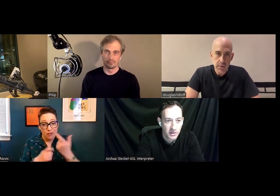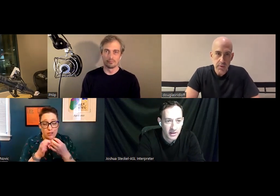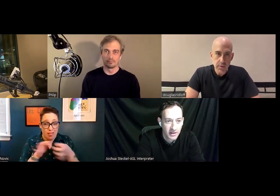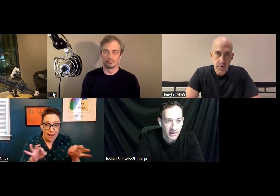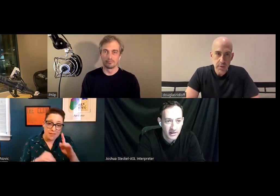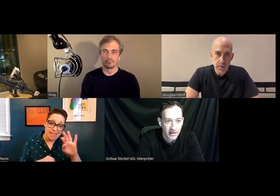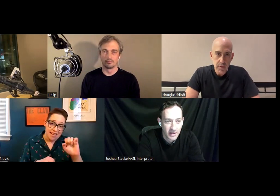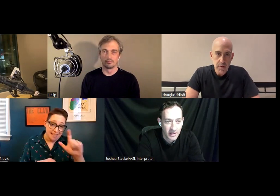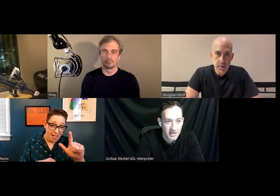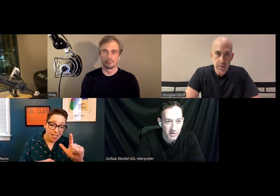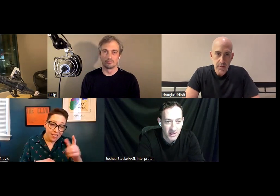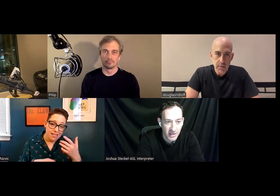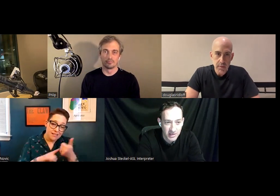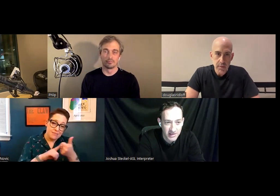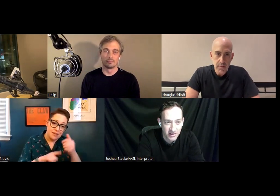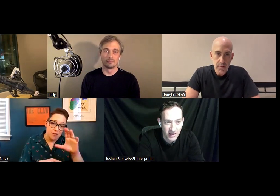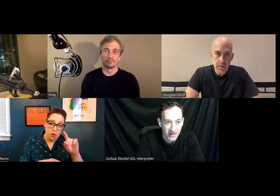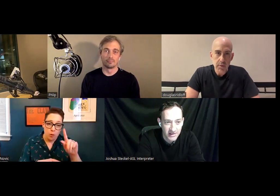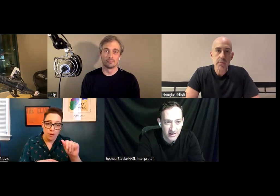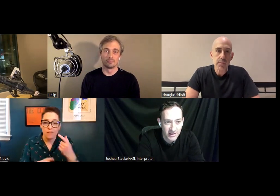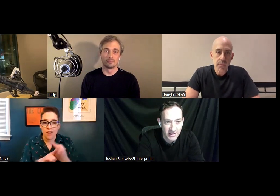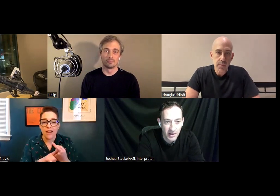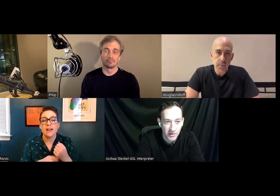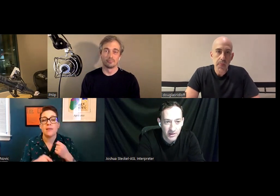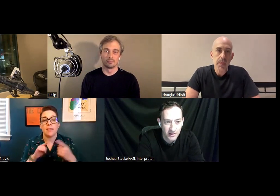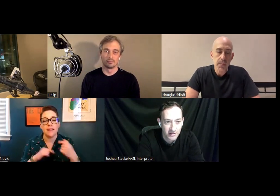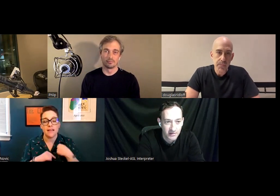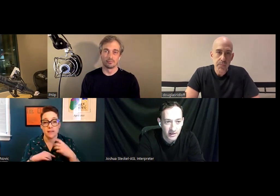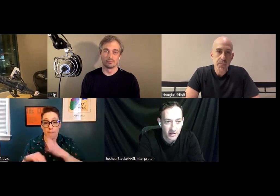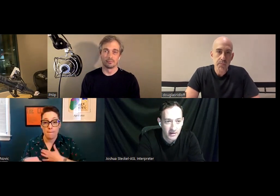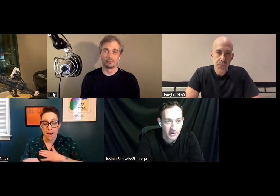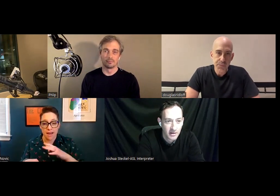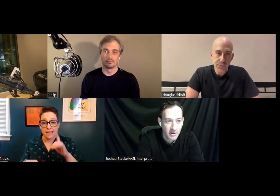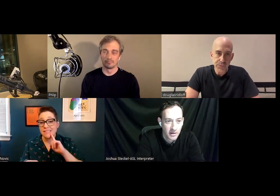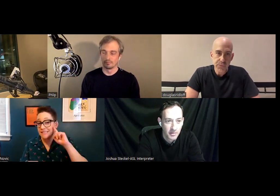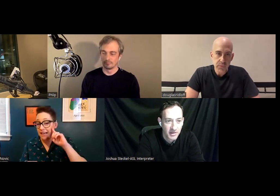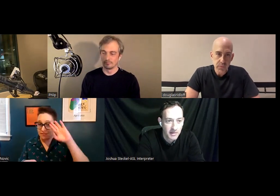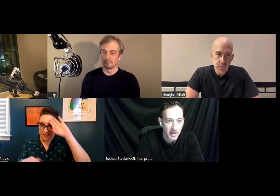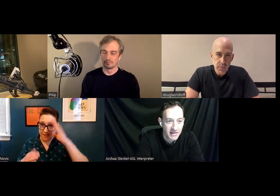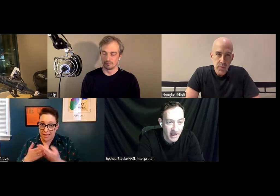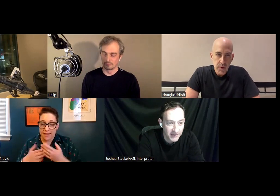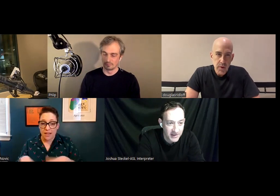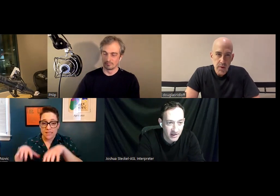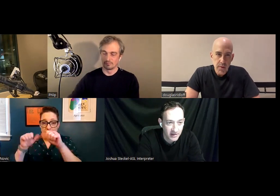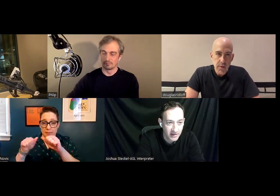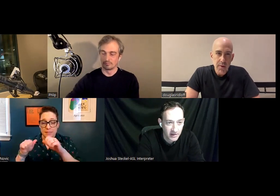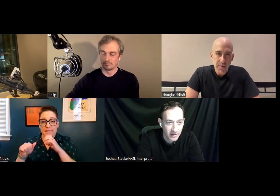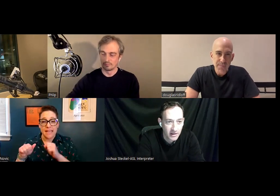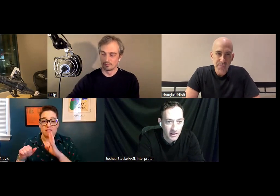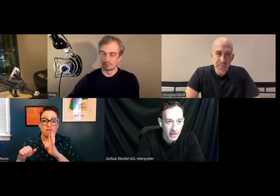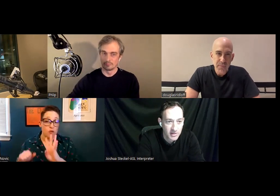who his first language is still ASL. He's a coda, right? But then my deaf